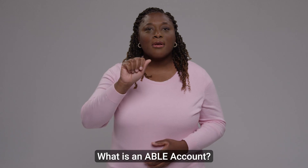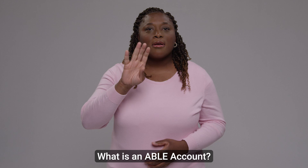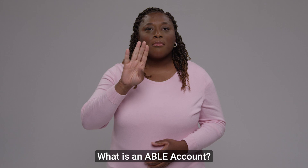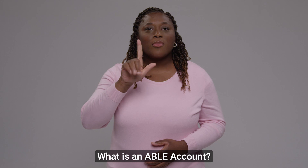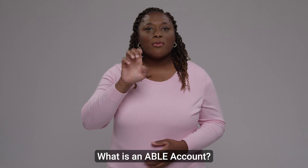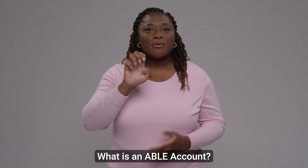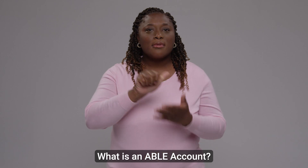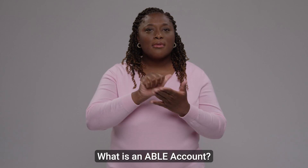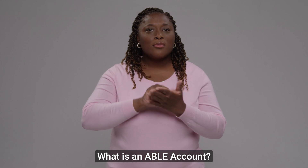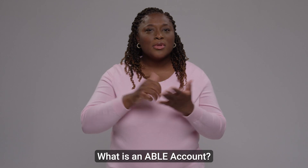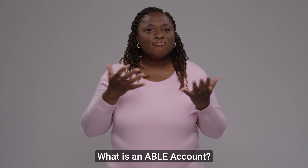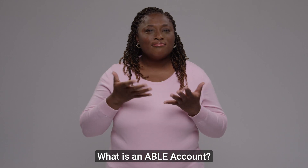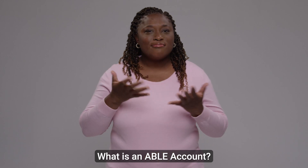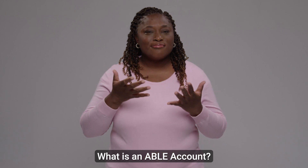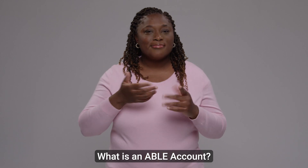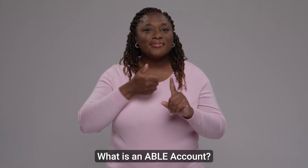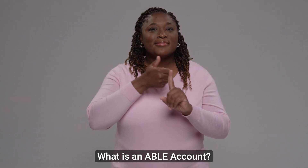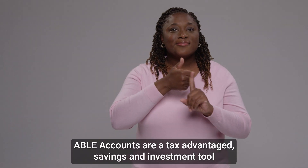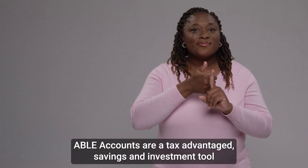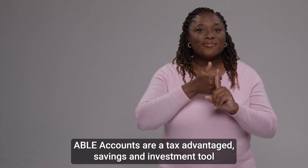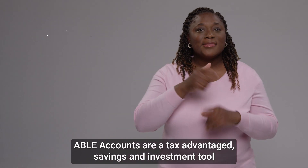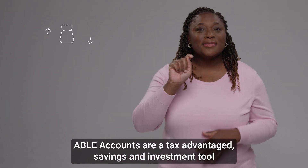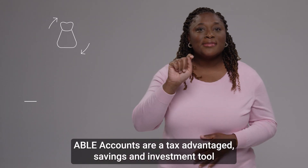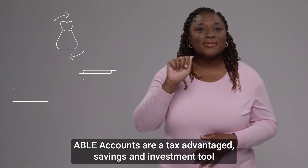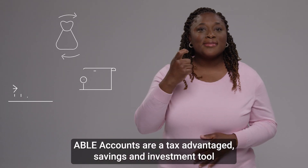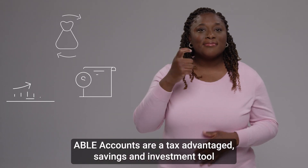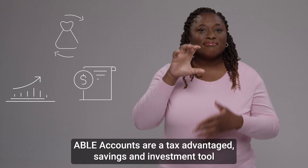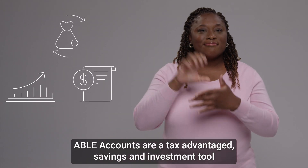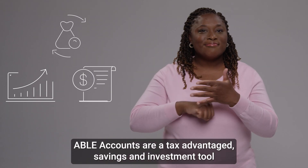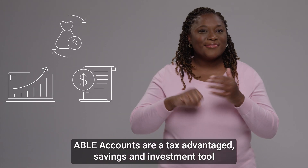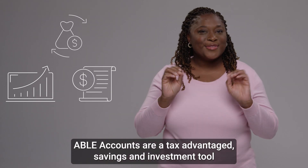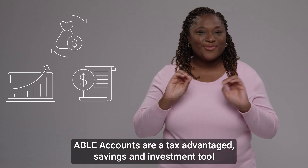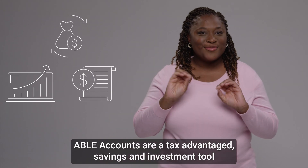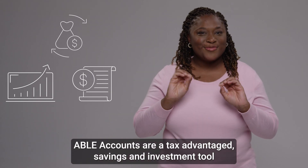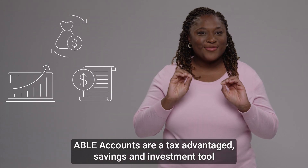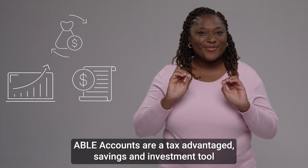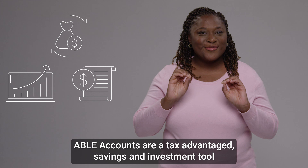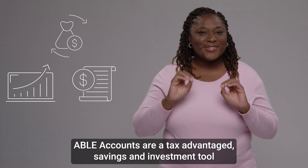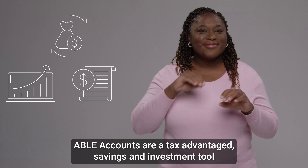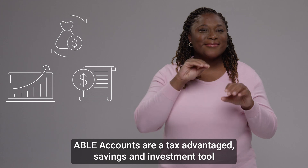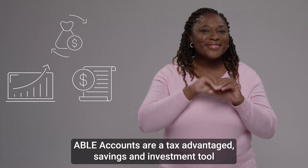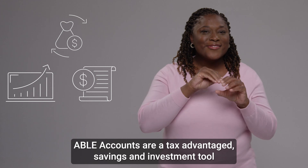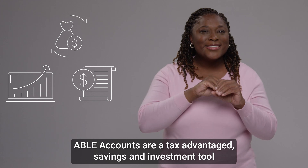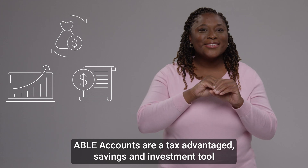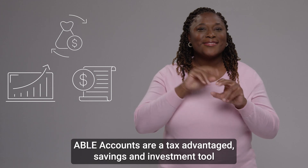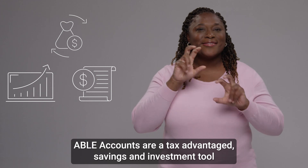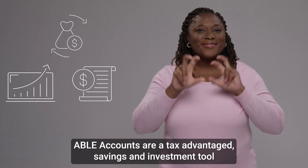What is an ABLE account? ABLE accounts are a tax-advantaged savings and investment tool specifically for people